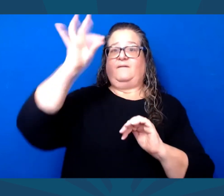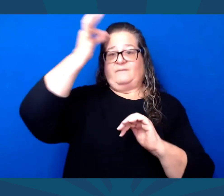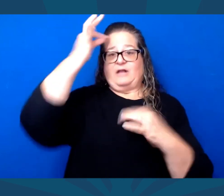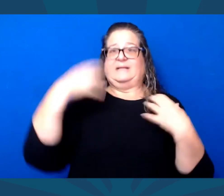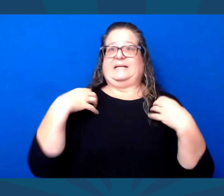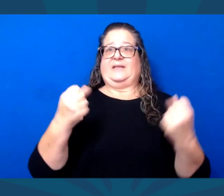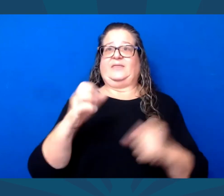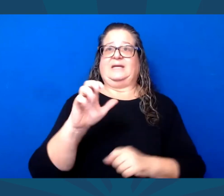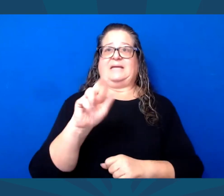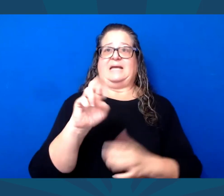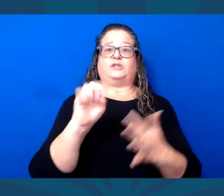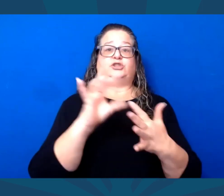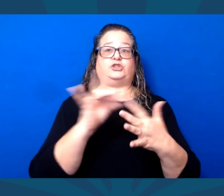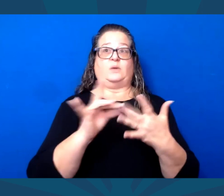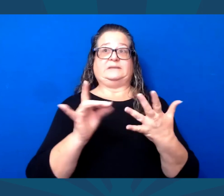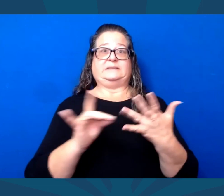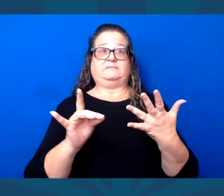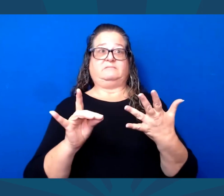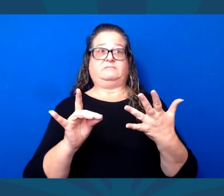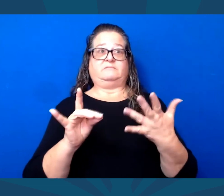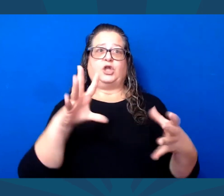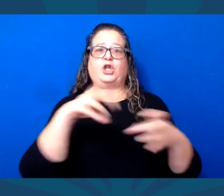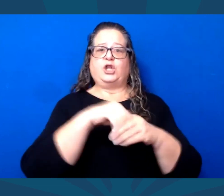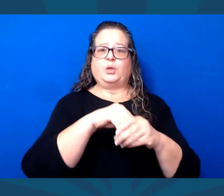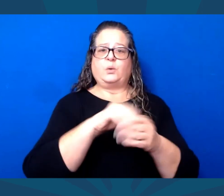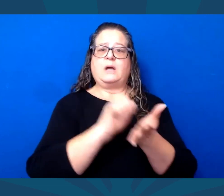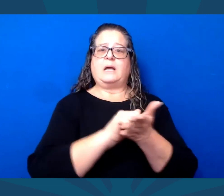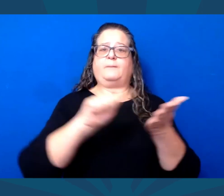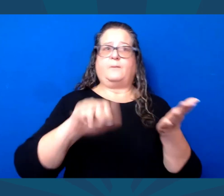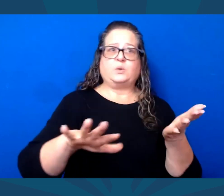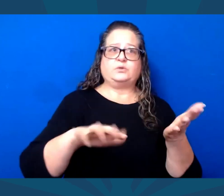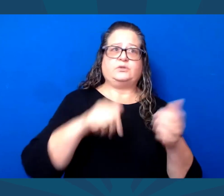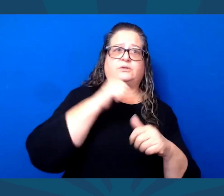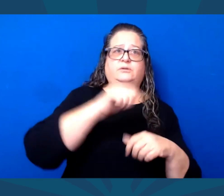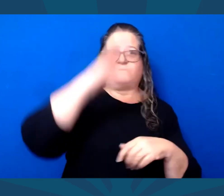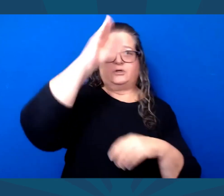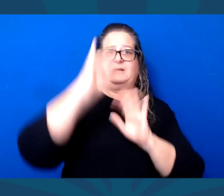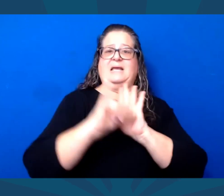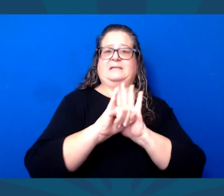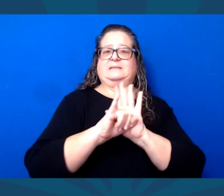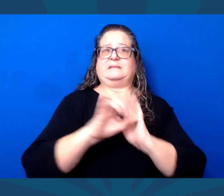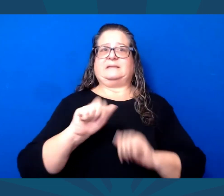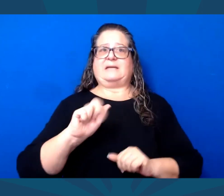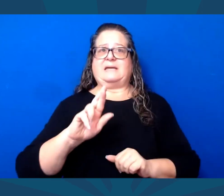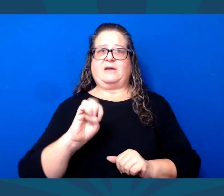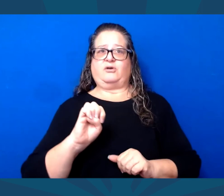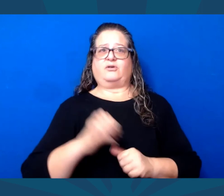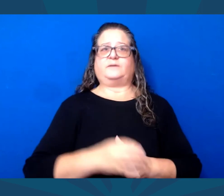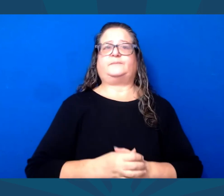Arizona families have access to state and federal healthcare options, including